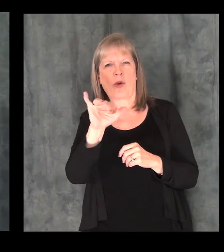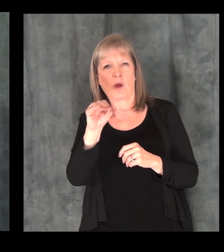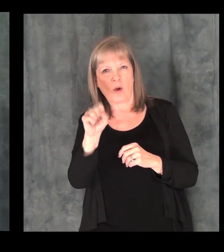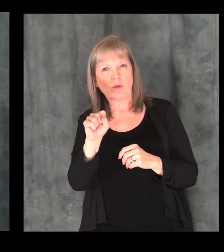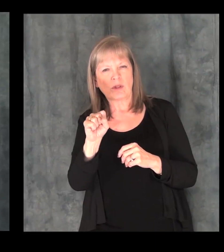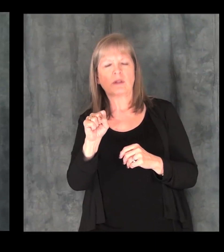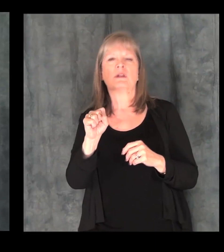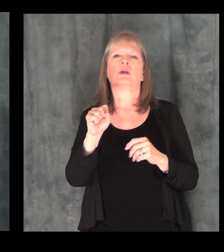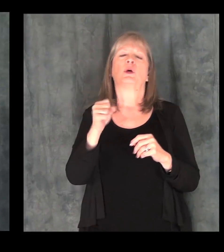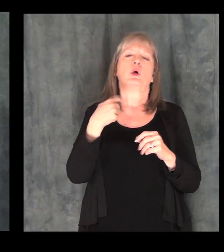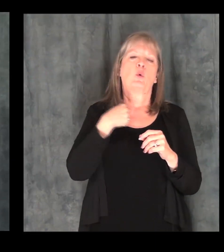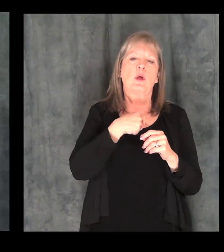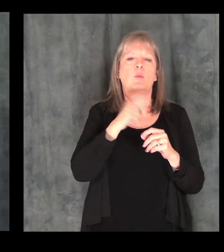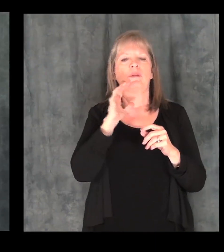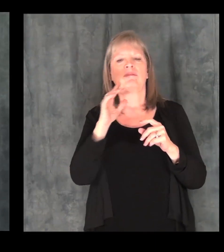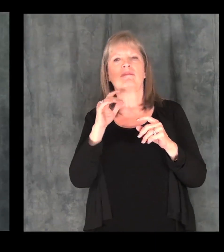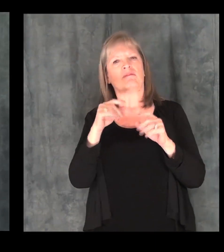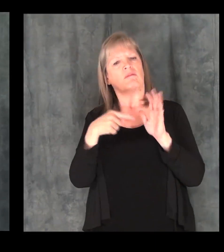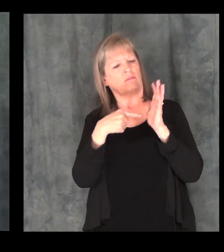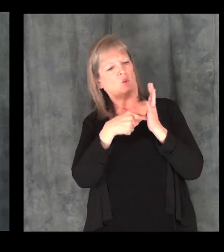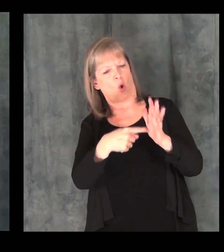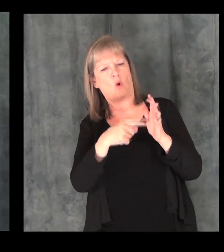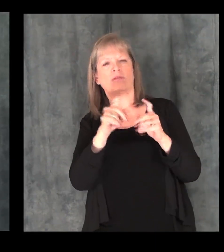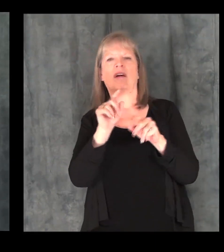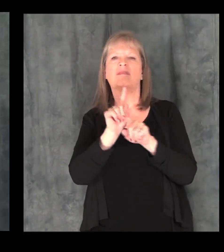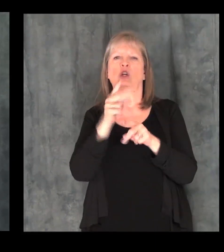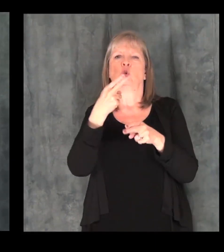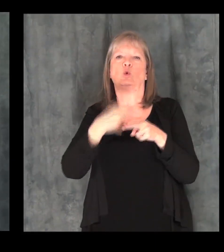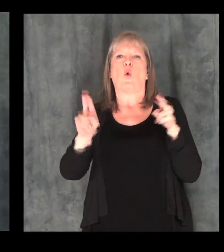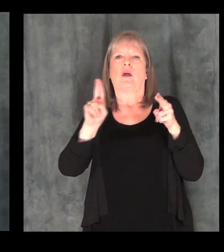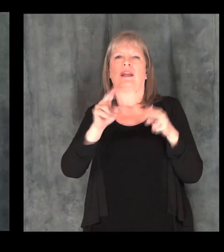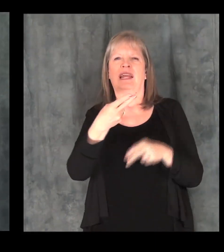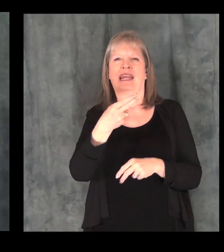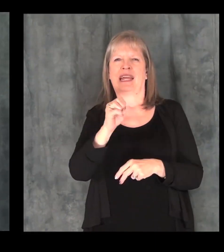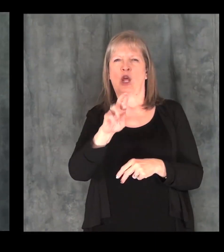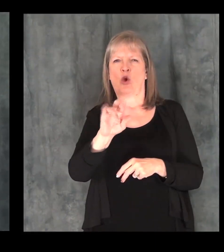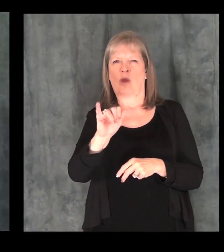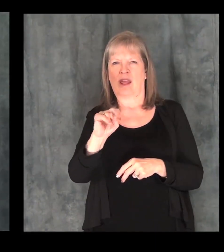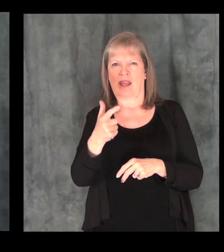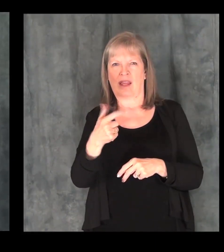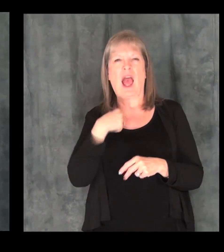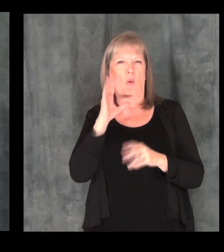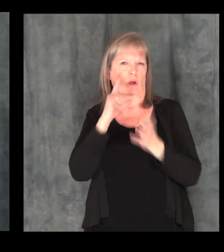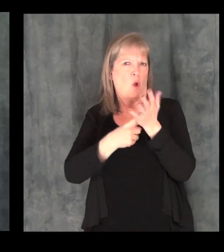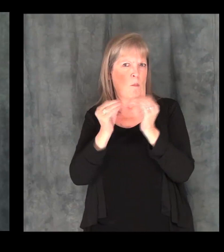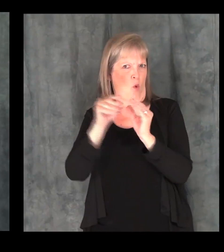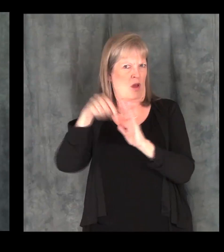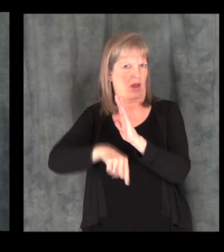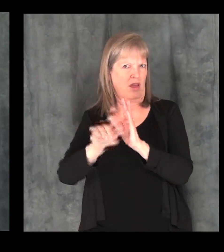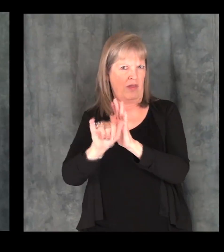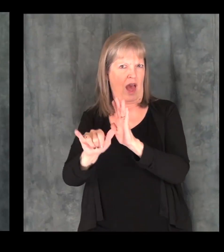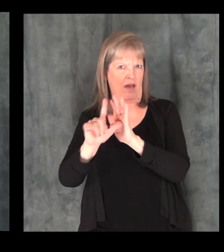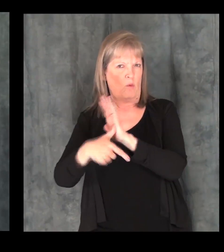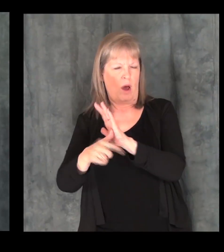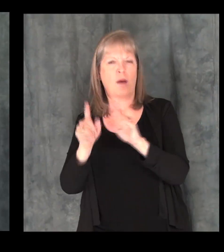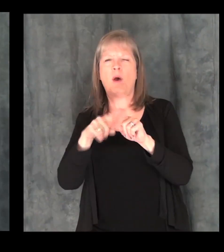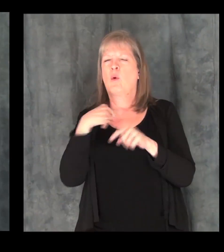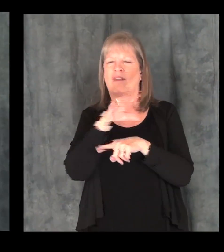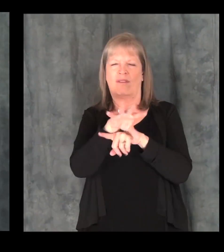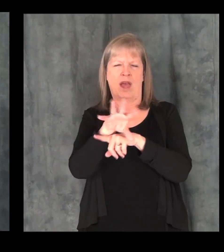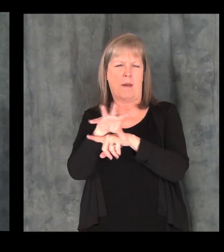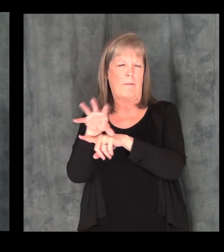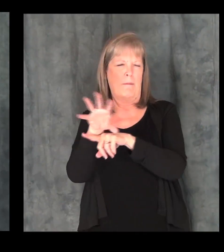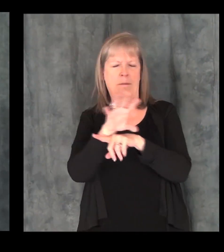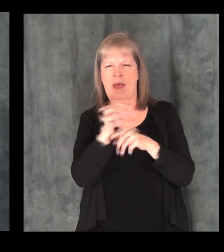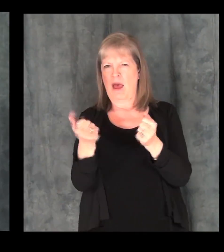short hearing, and I'll talk a bit more about that in a moment, but we filmed the whole thing. So we